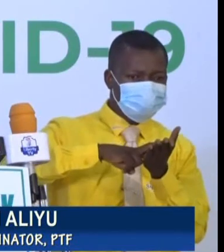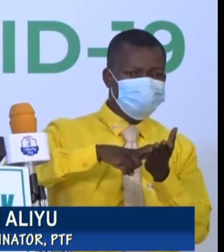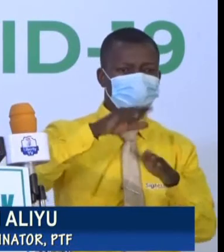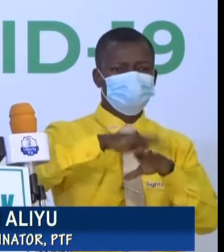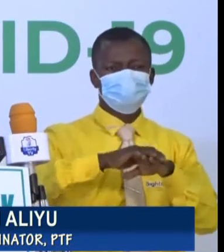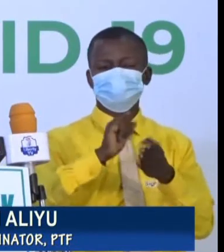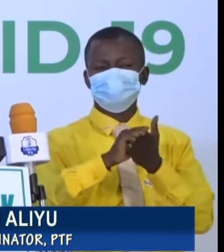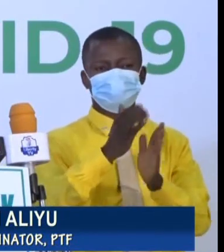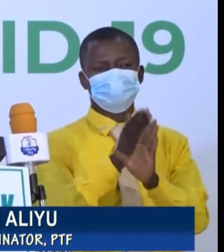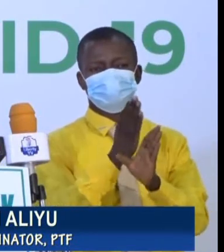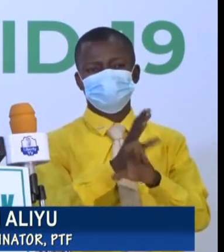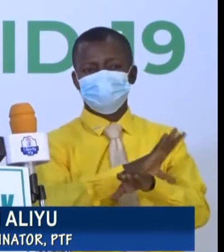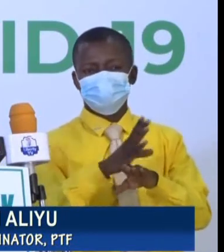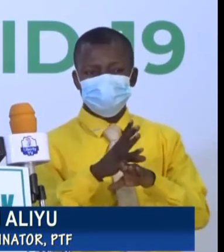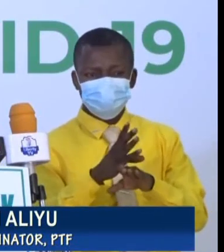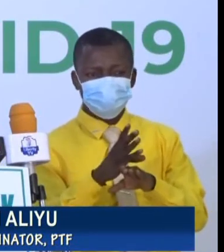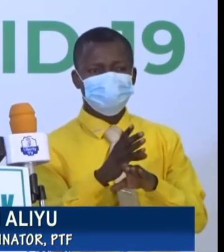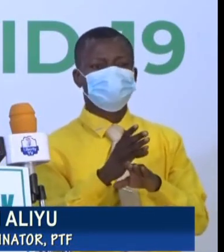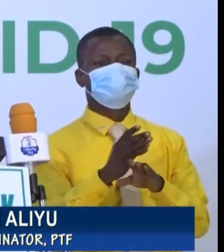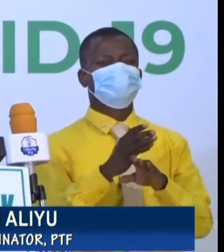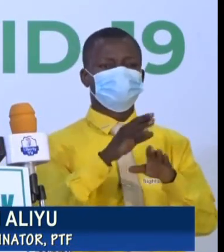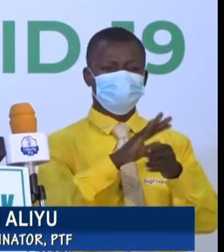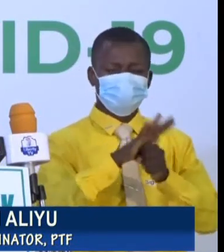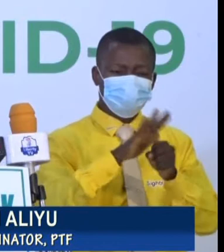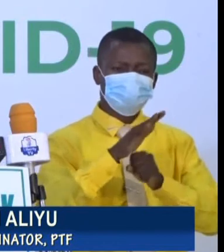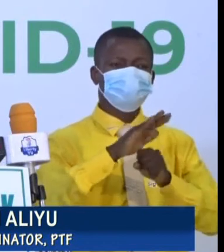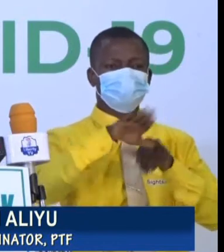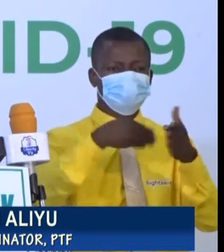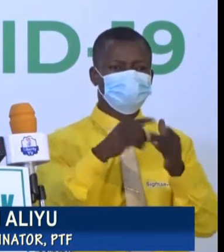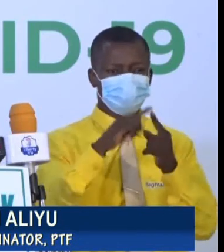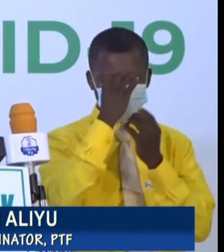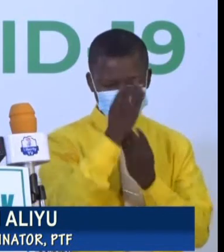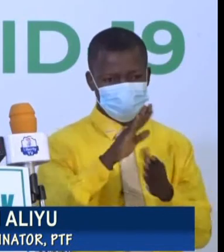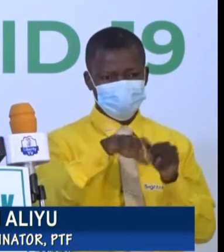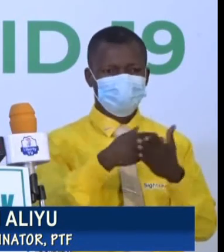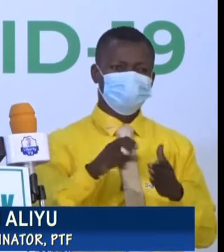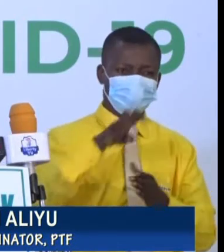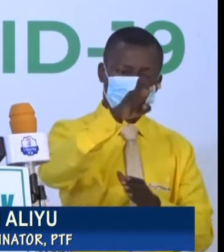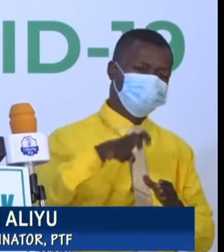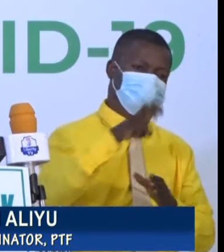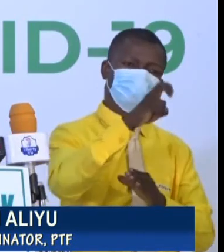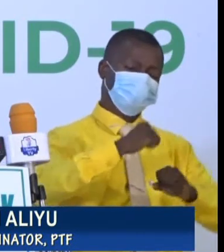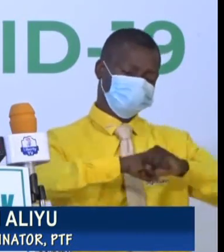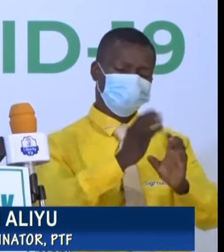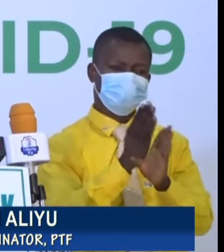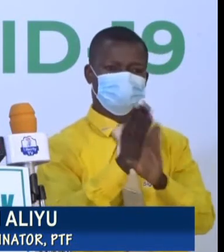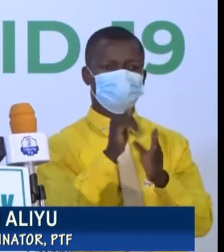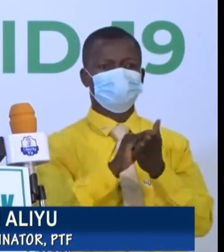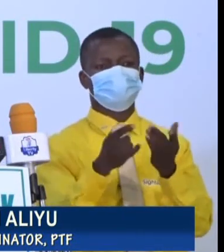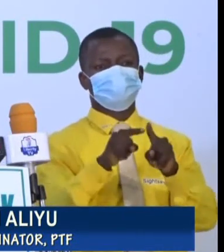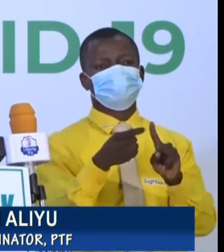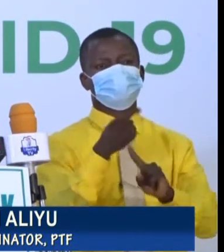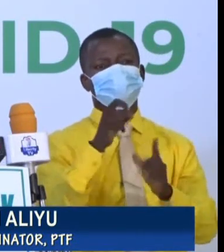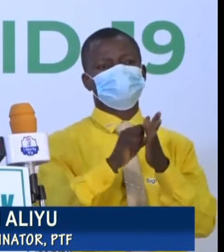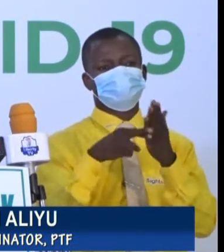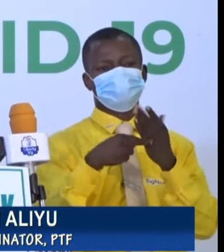and complete all the necessary steps required to comply with the travel guidelines that we issued on the 5th of September this